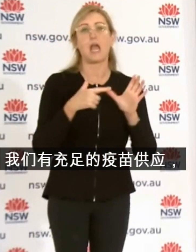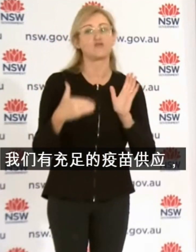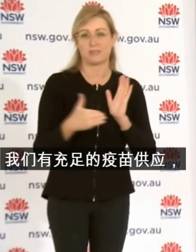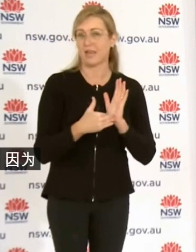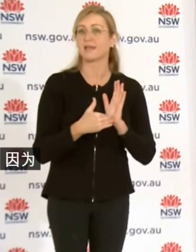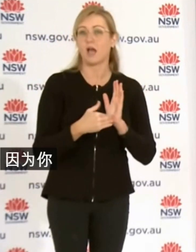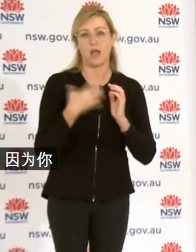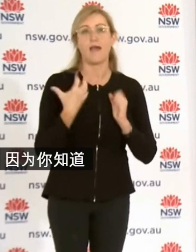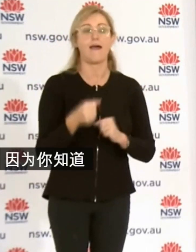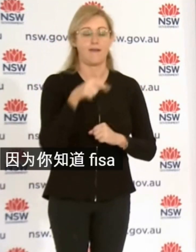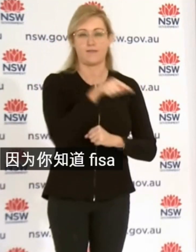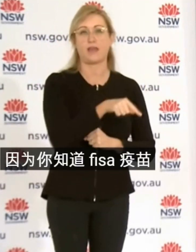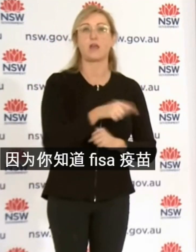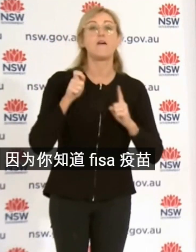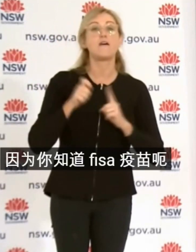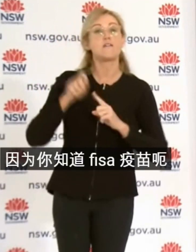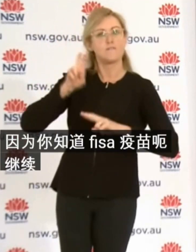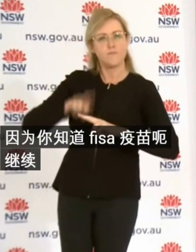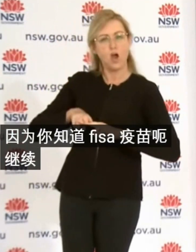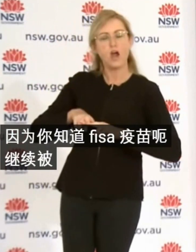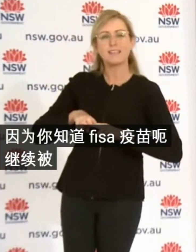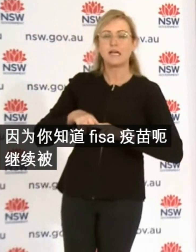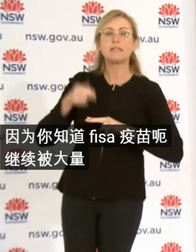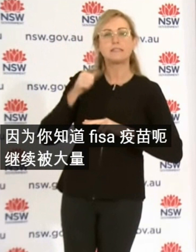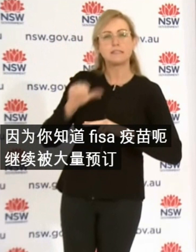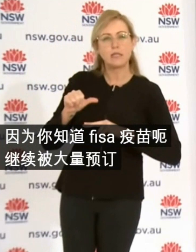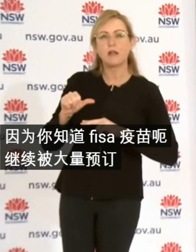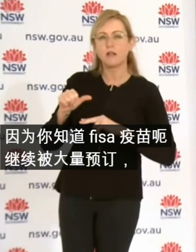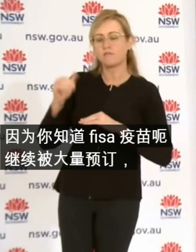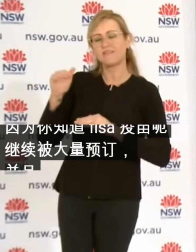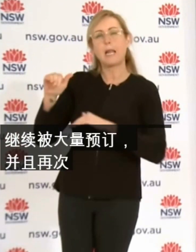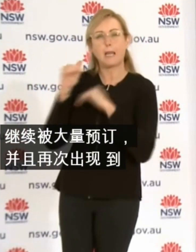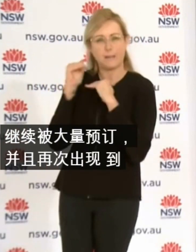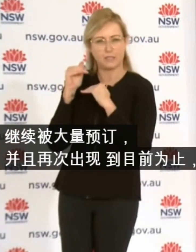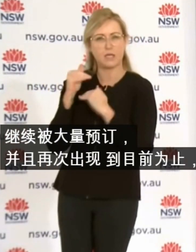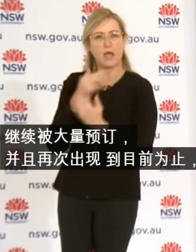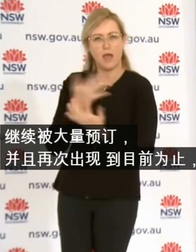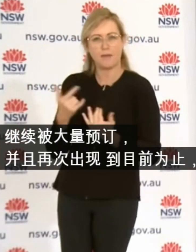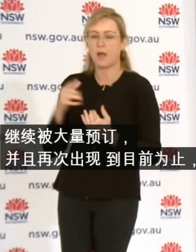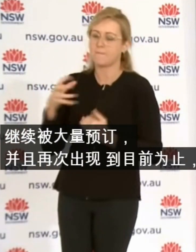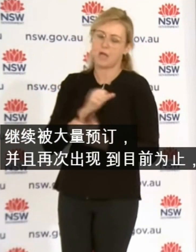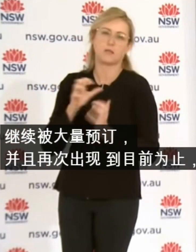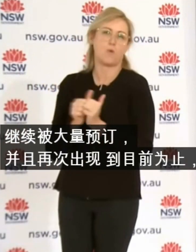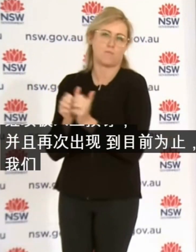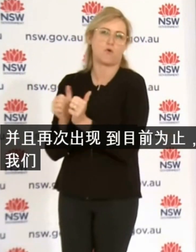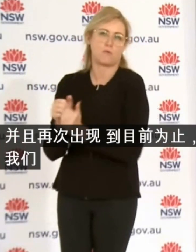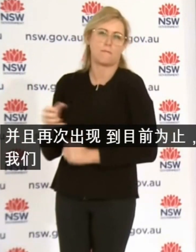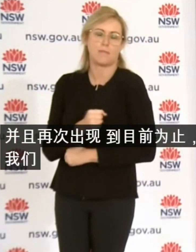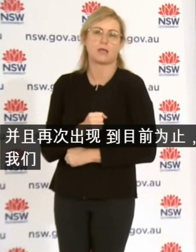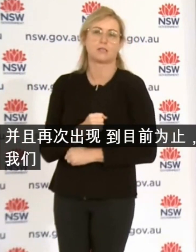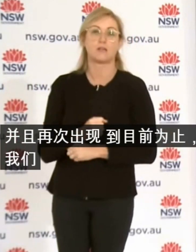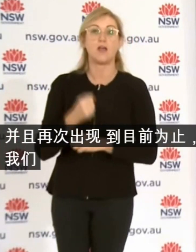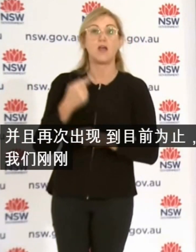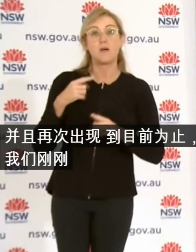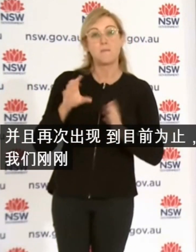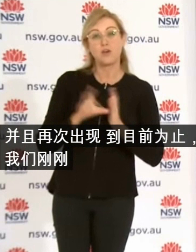vaccine. As you know, the Pfizer vaccine continues to be heavily booked, and with the small amounts that we've received so